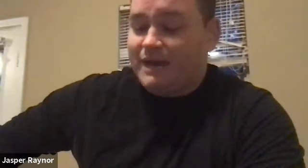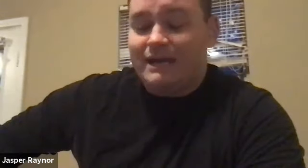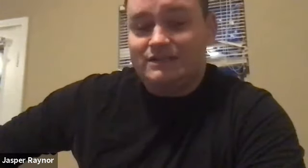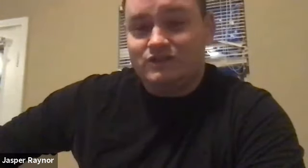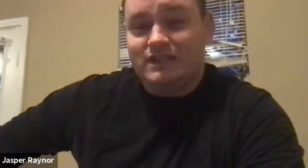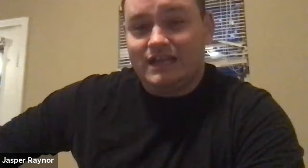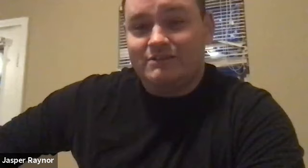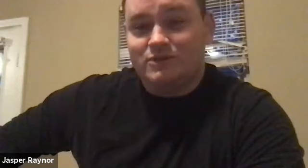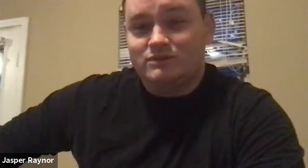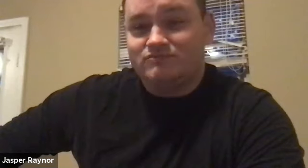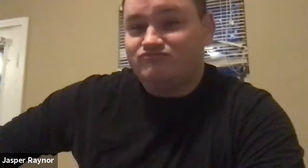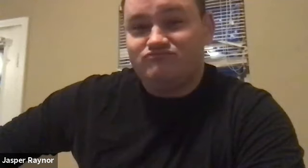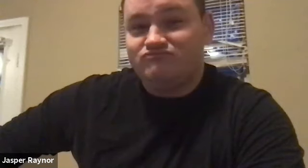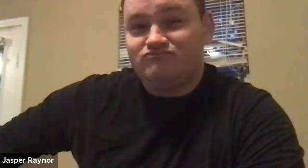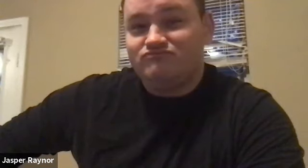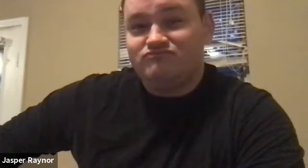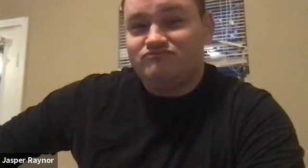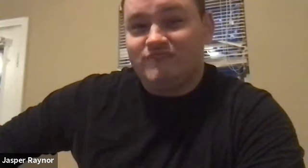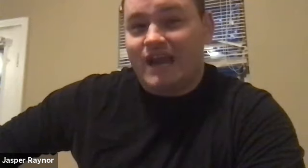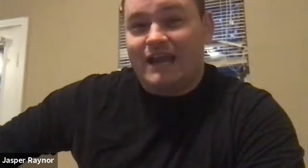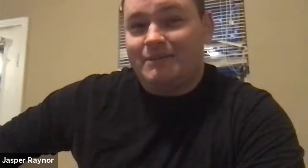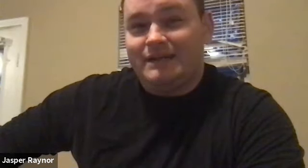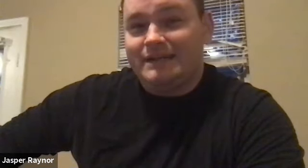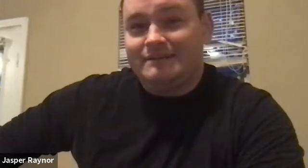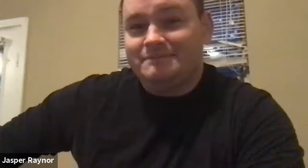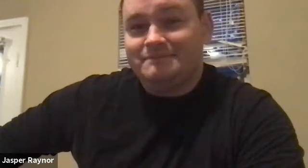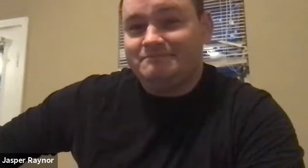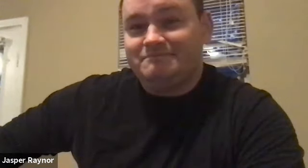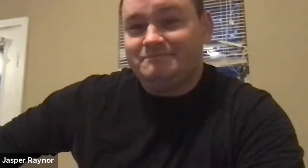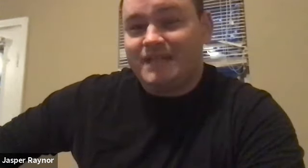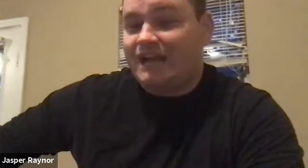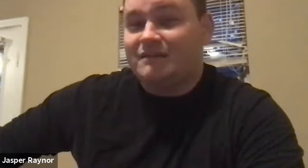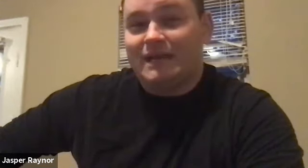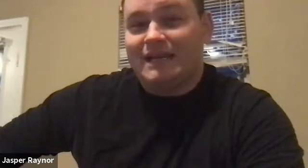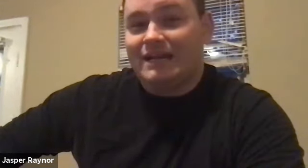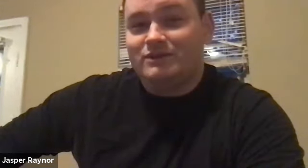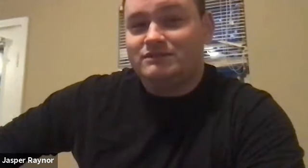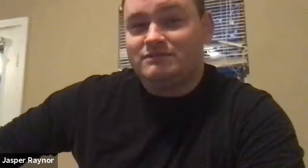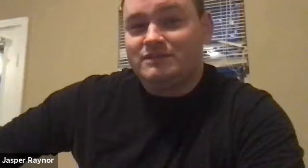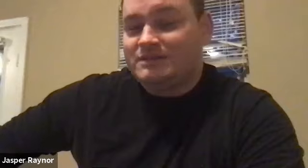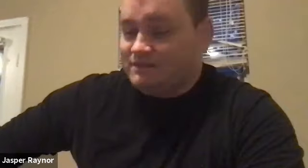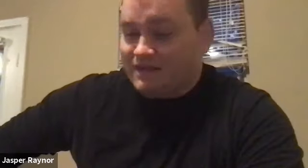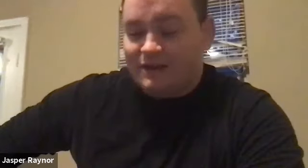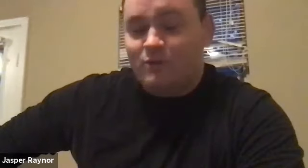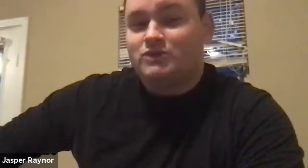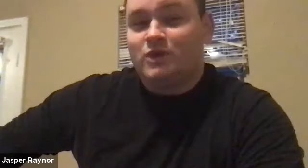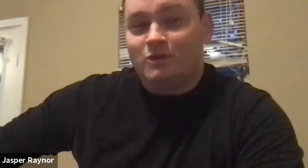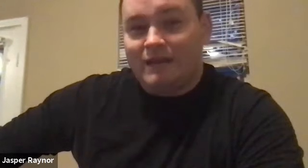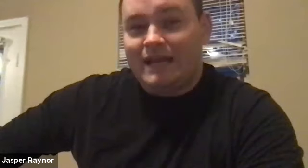how they treat their animals. I ain't about that. I love my cows. I don't want you to hurt my cows